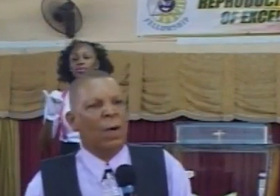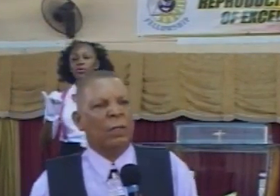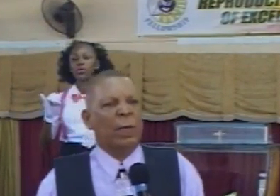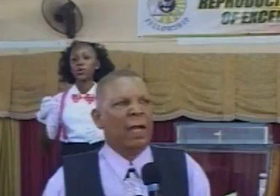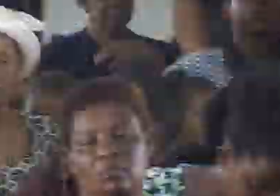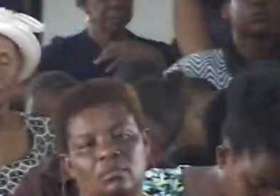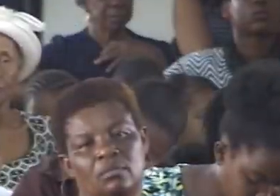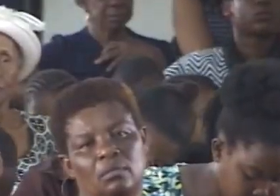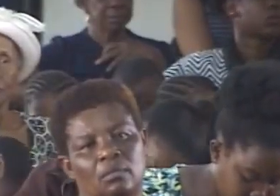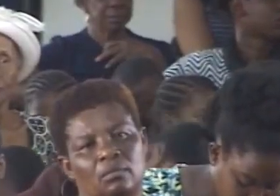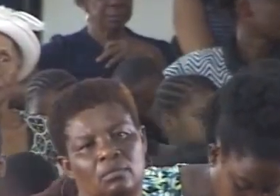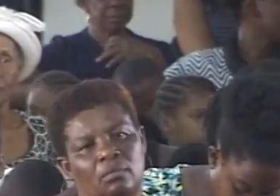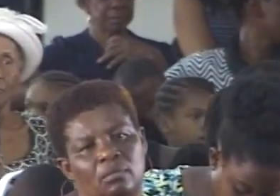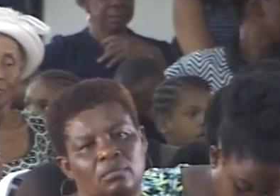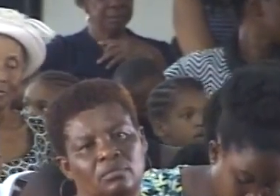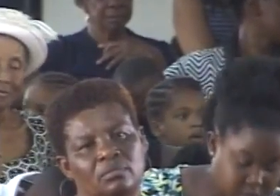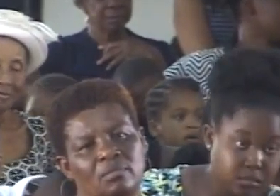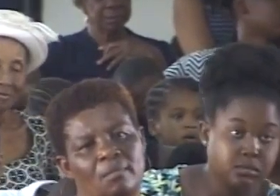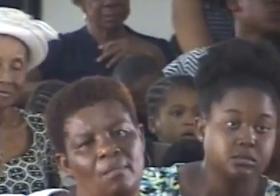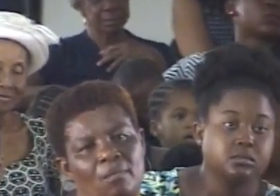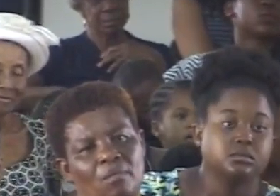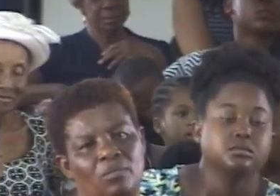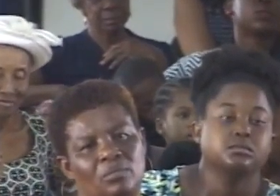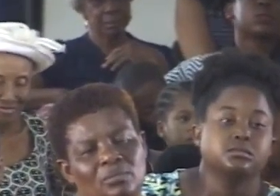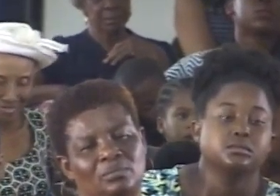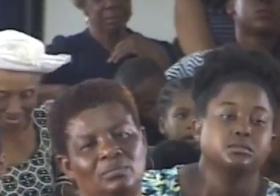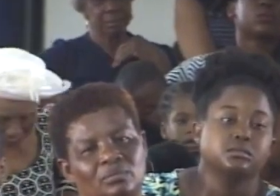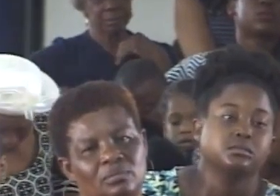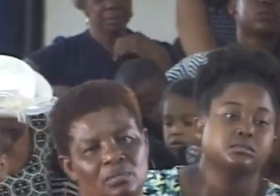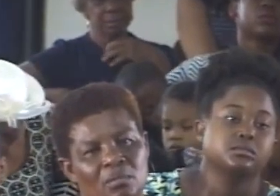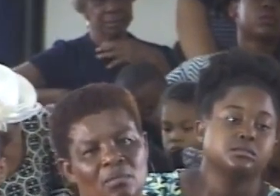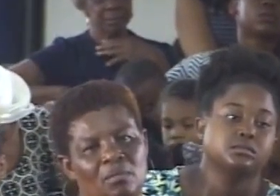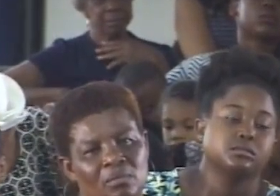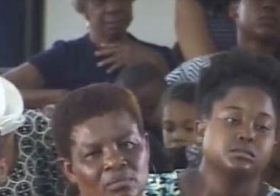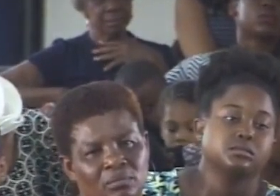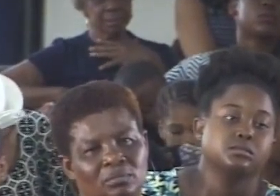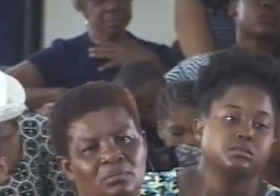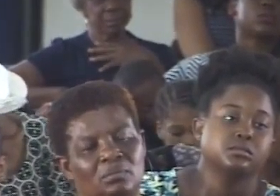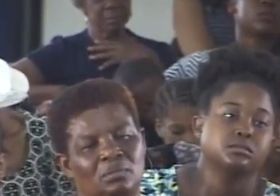I want, when I arrive, the heavenly hosts,